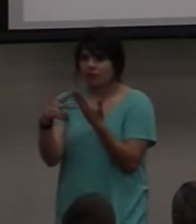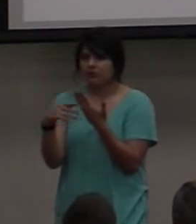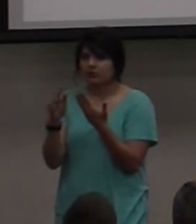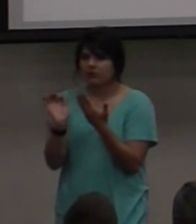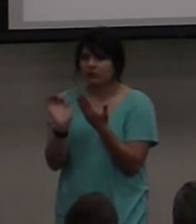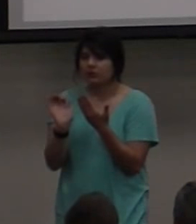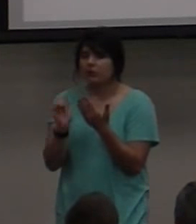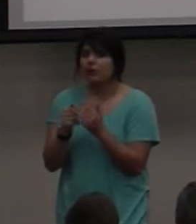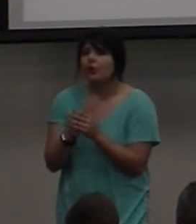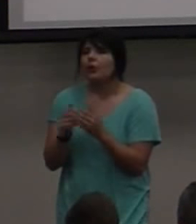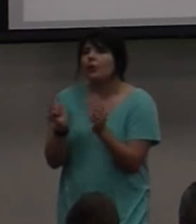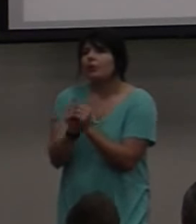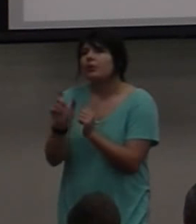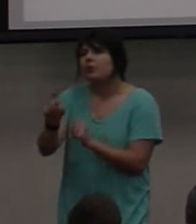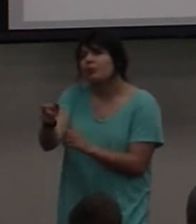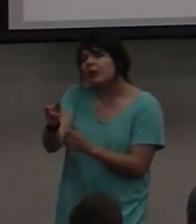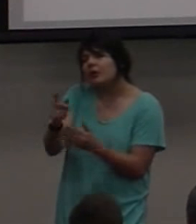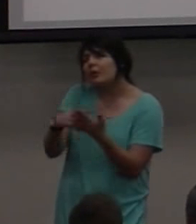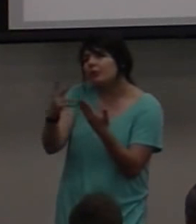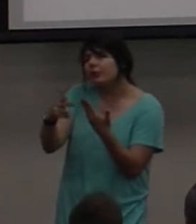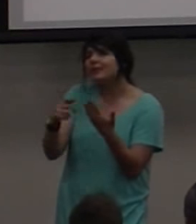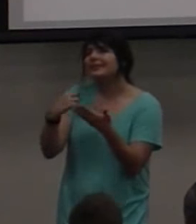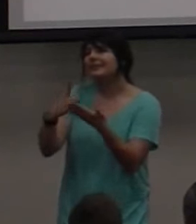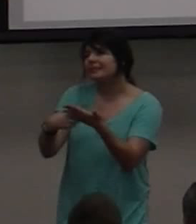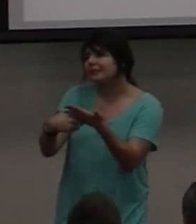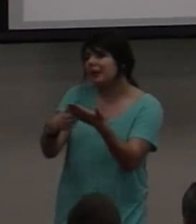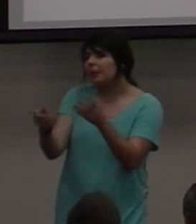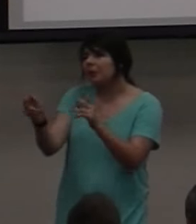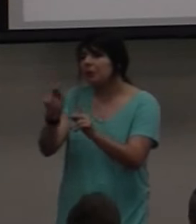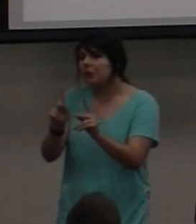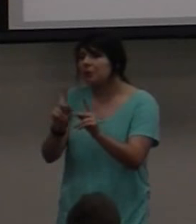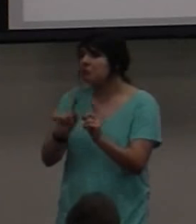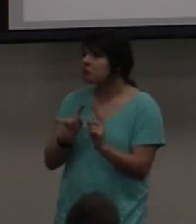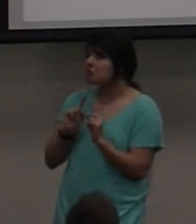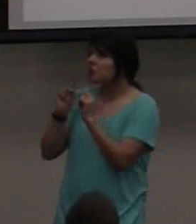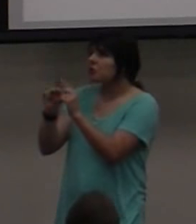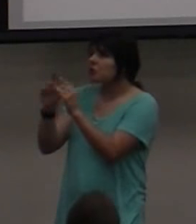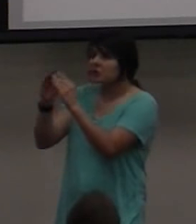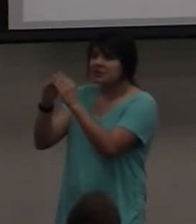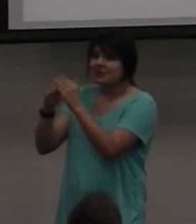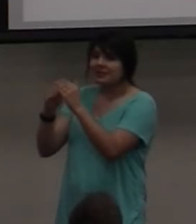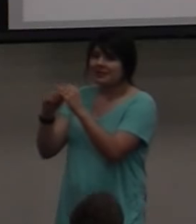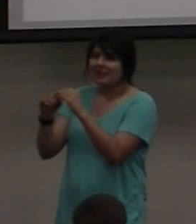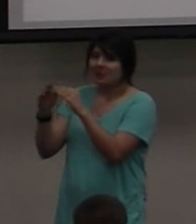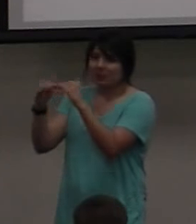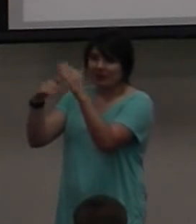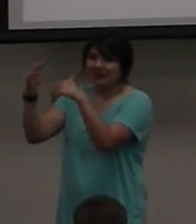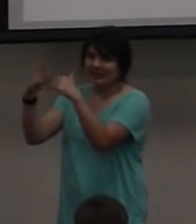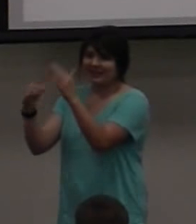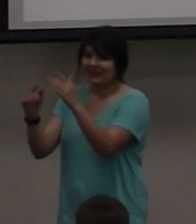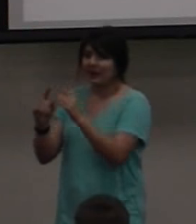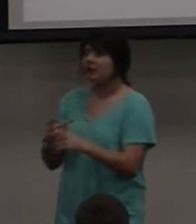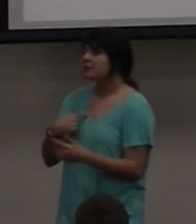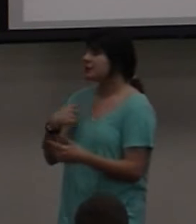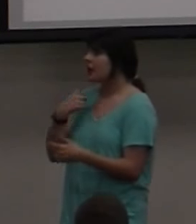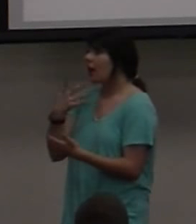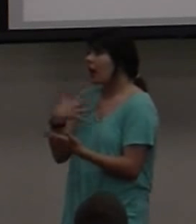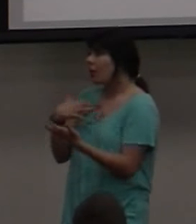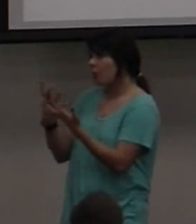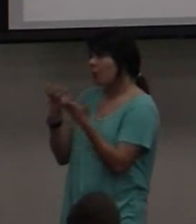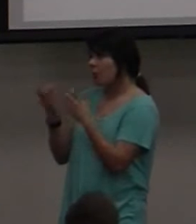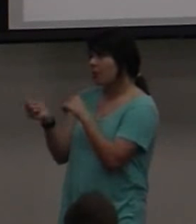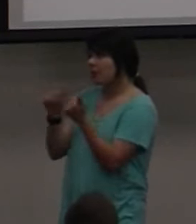With the radio programs, sometimes people have turned up at the radio station and said, I want to be